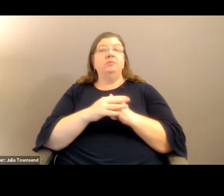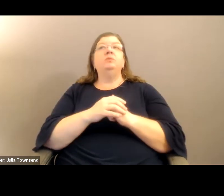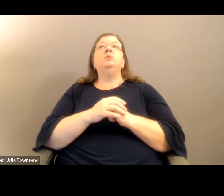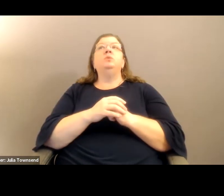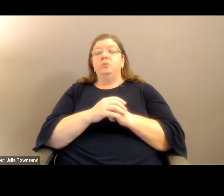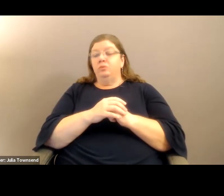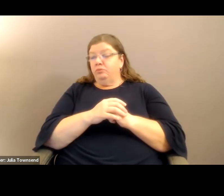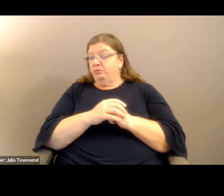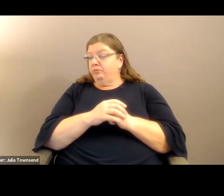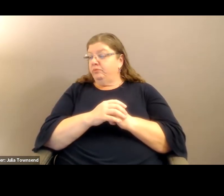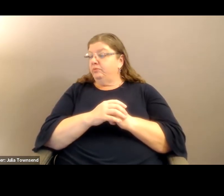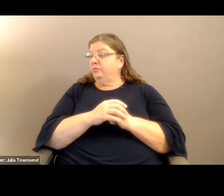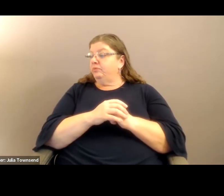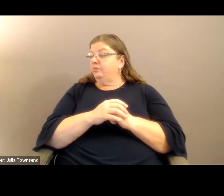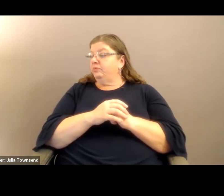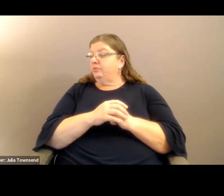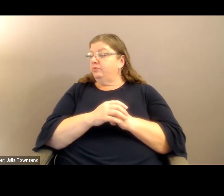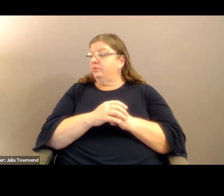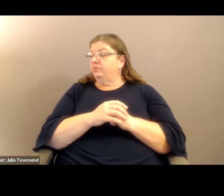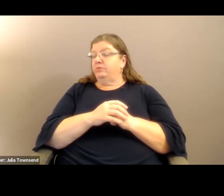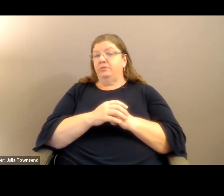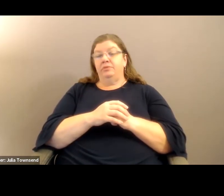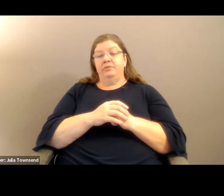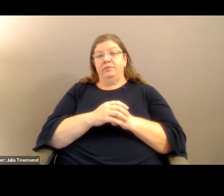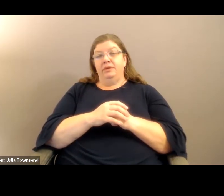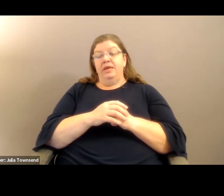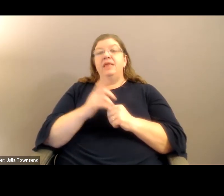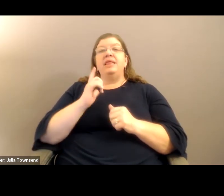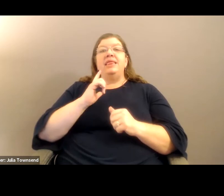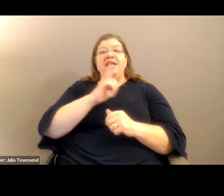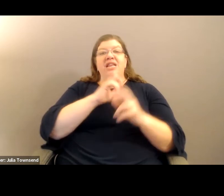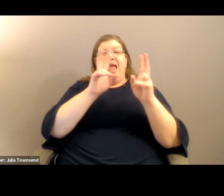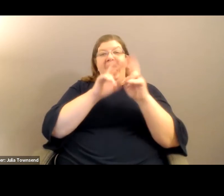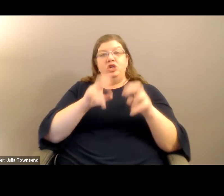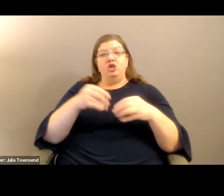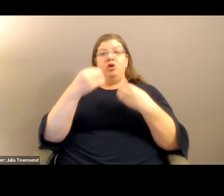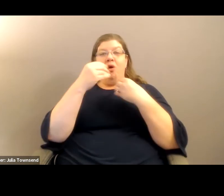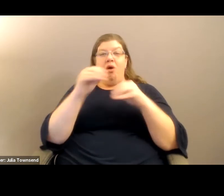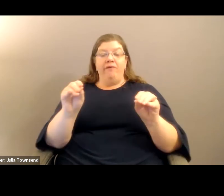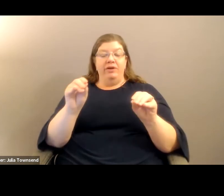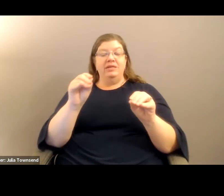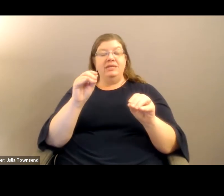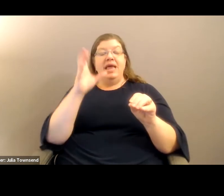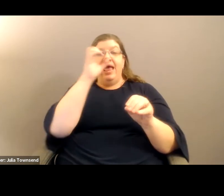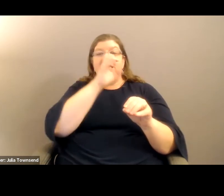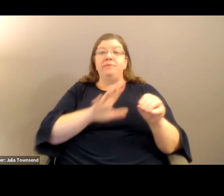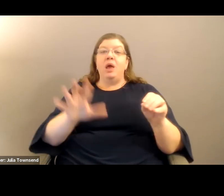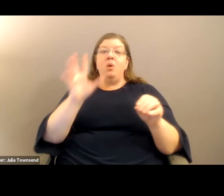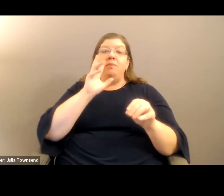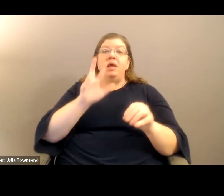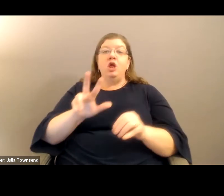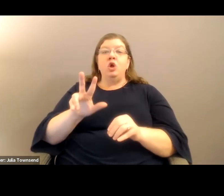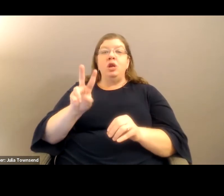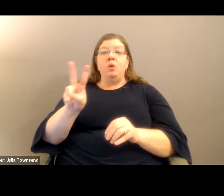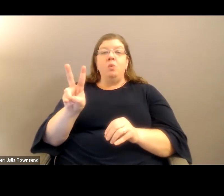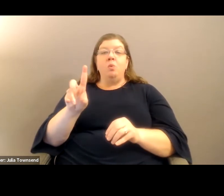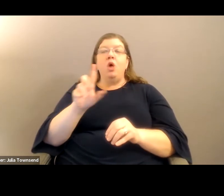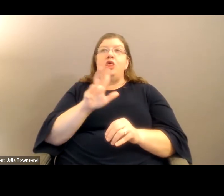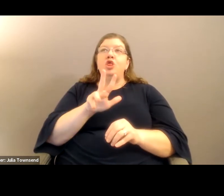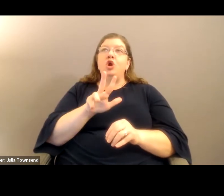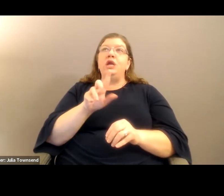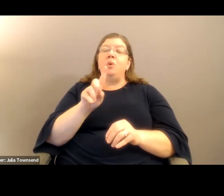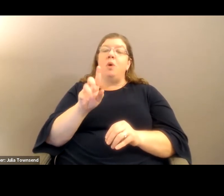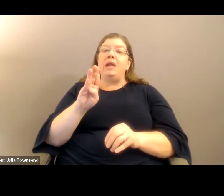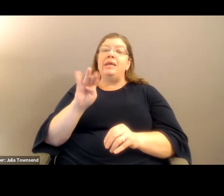The Legislative Analyst's Office estimates that there's going to be a $31 billion